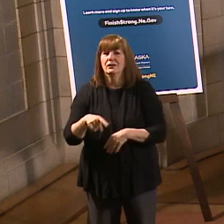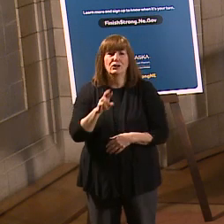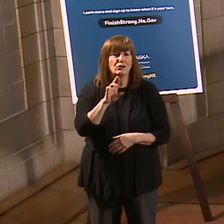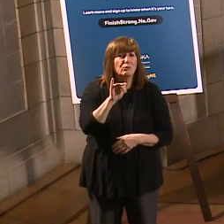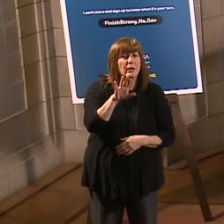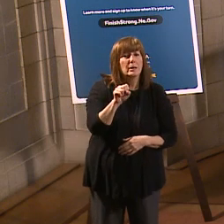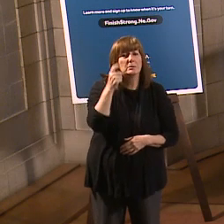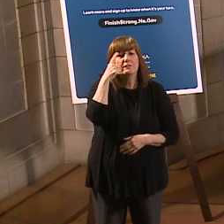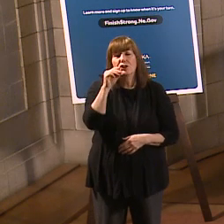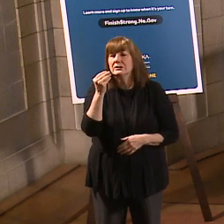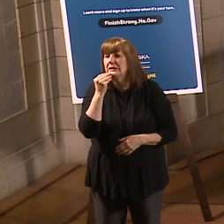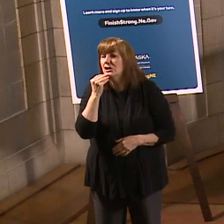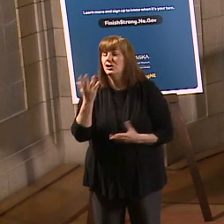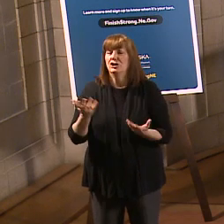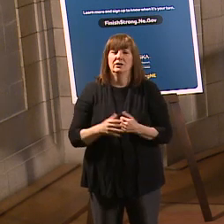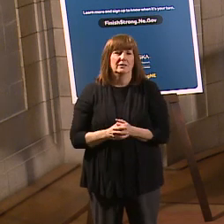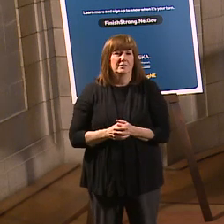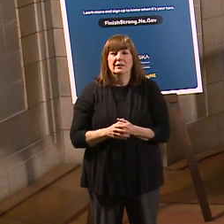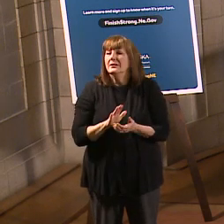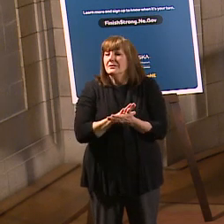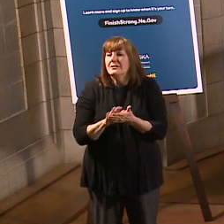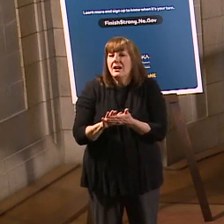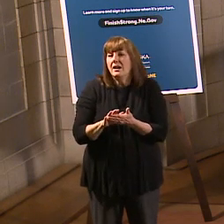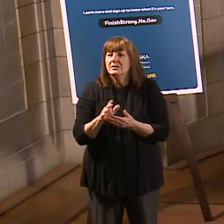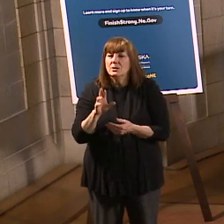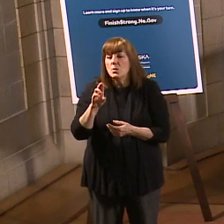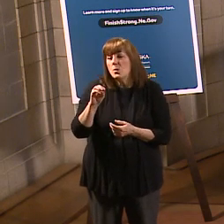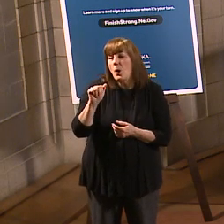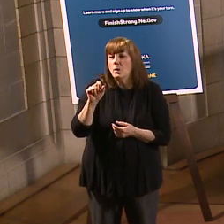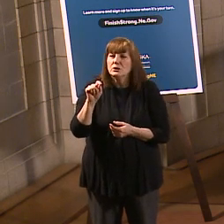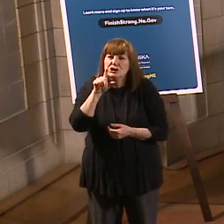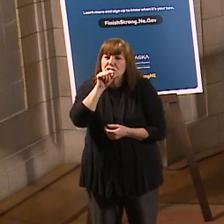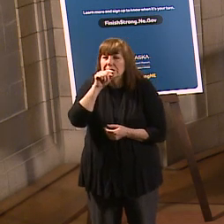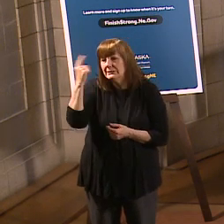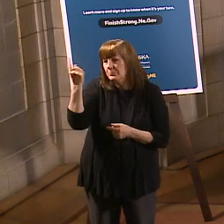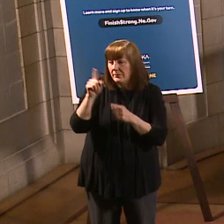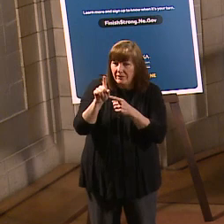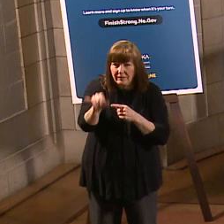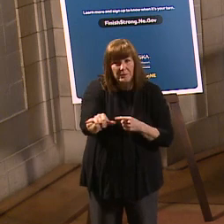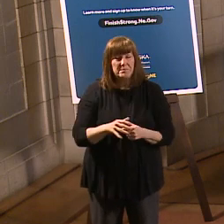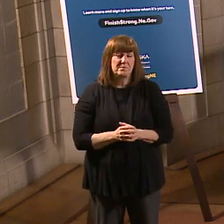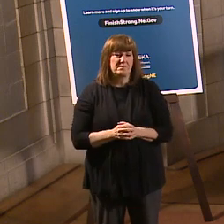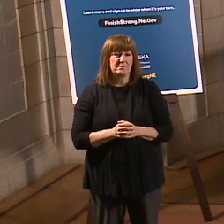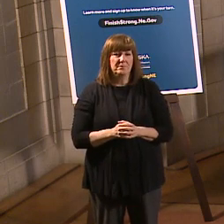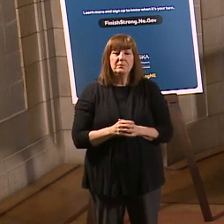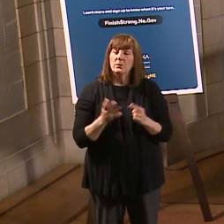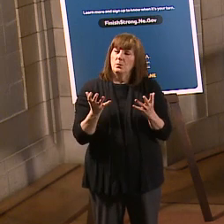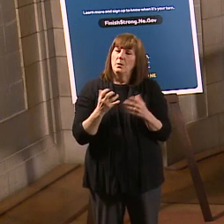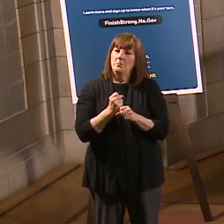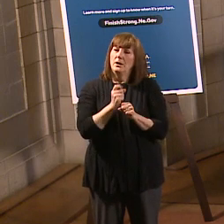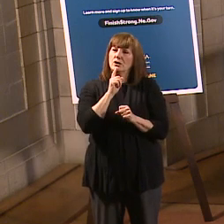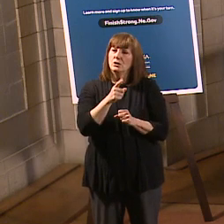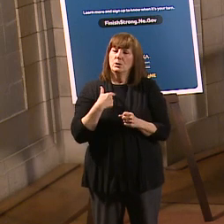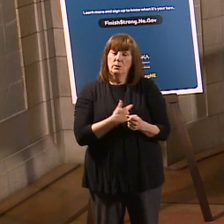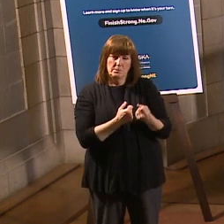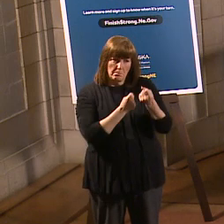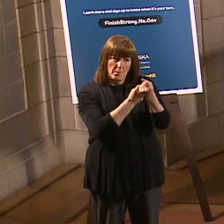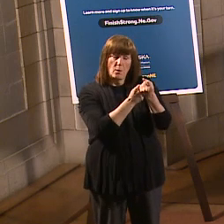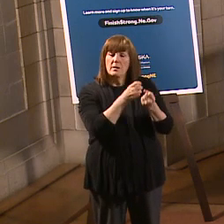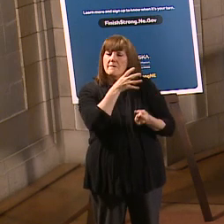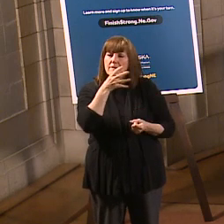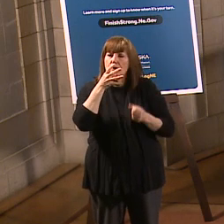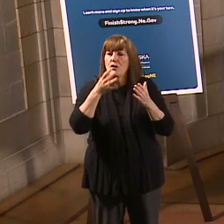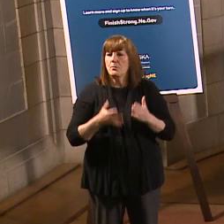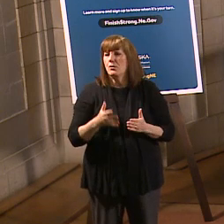ribs for dinner, maybe a nice roast chicken, something like that. We want to make sure we're supporting our farmers